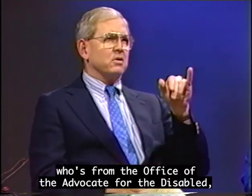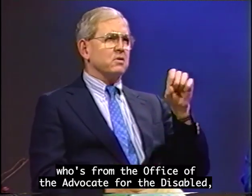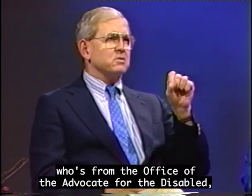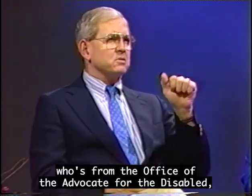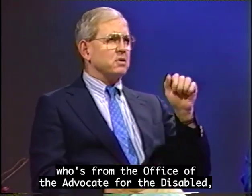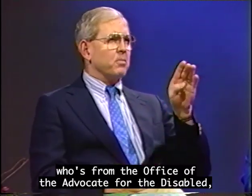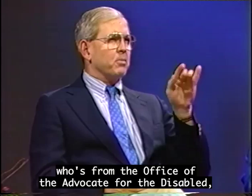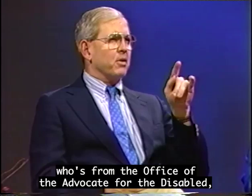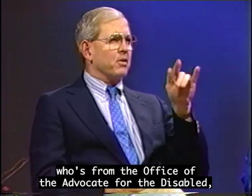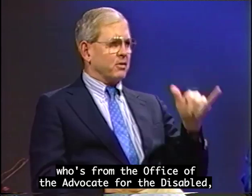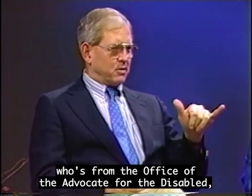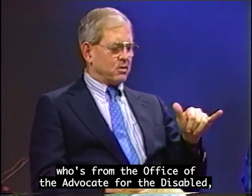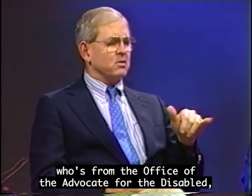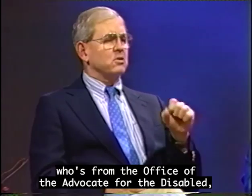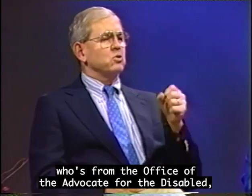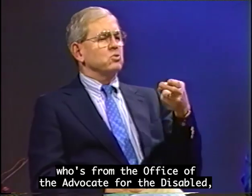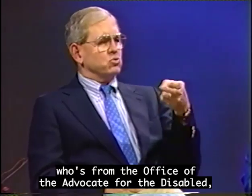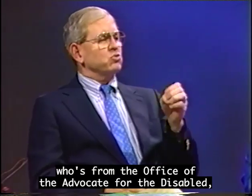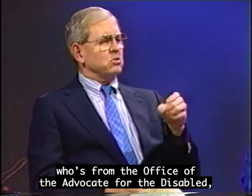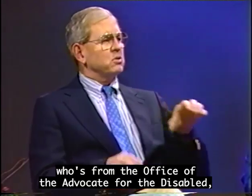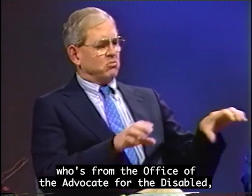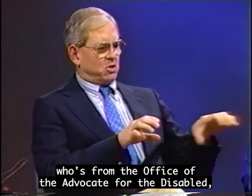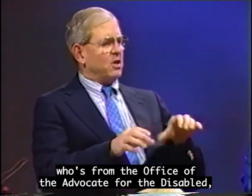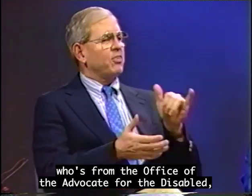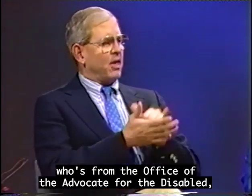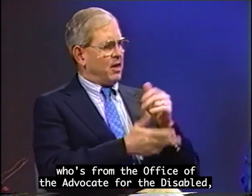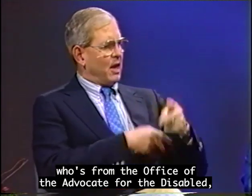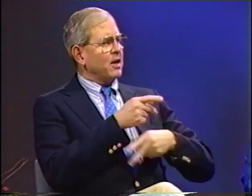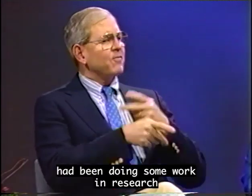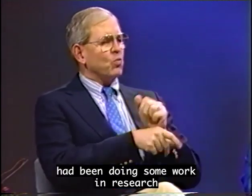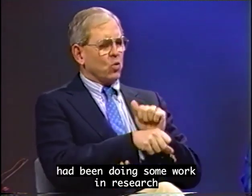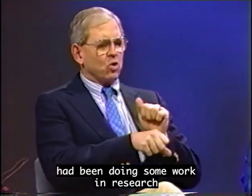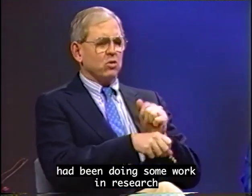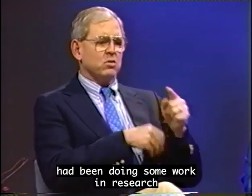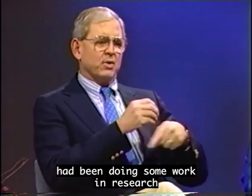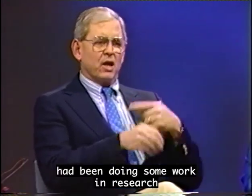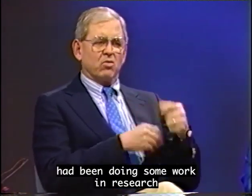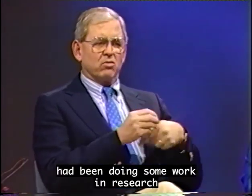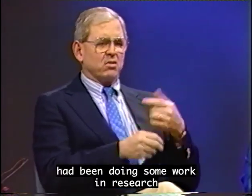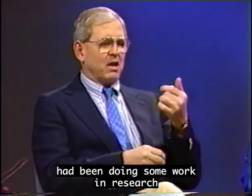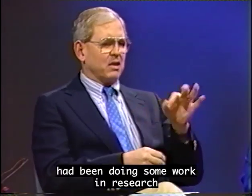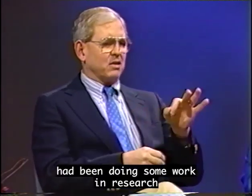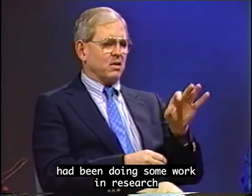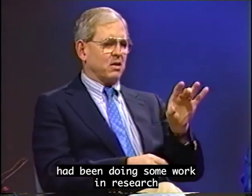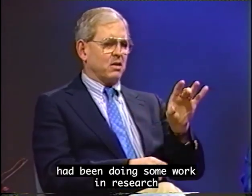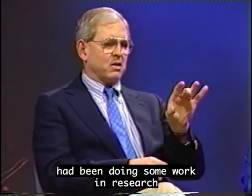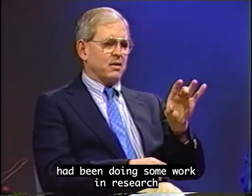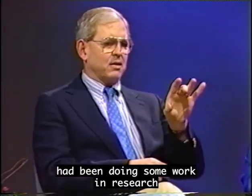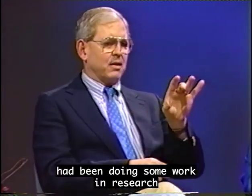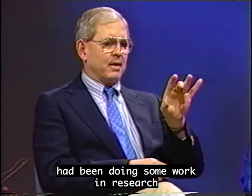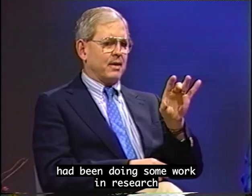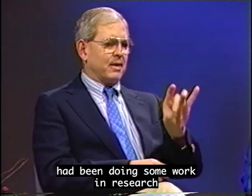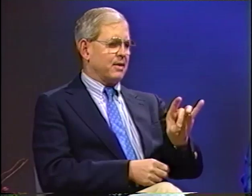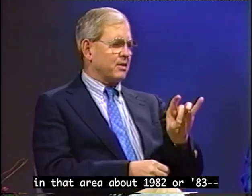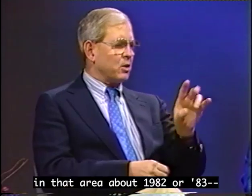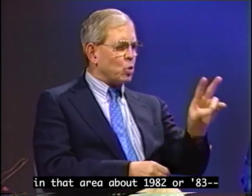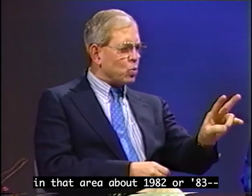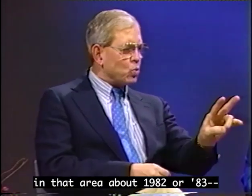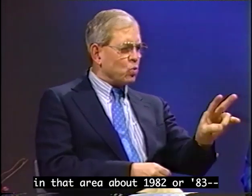the Office of the Advocate for the Disabled, had been doing some work and research in that